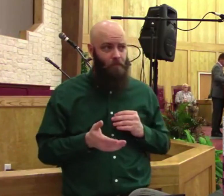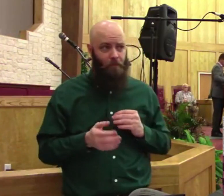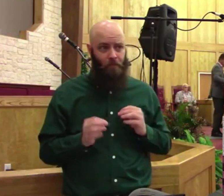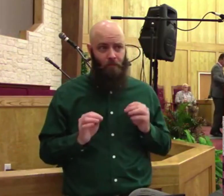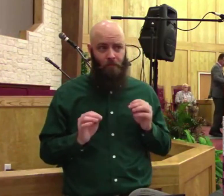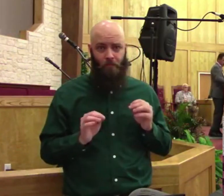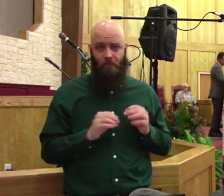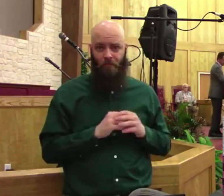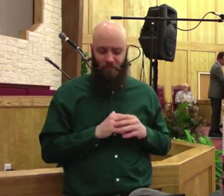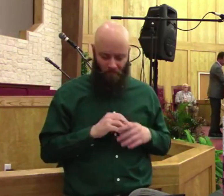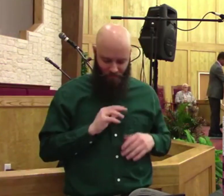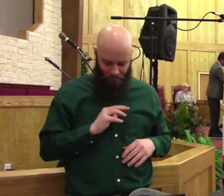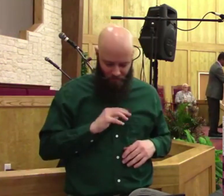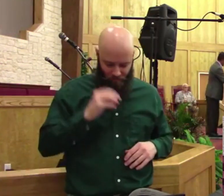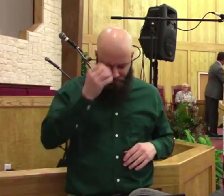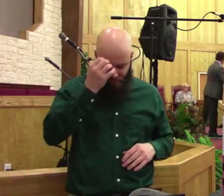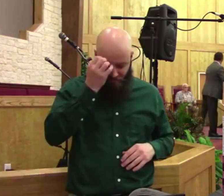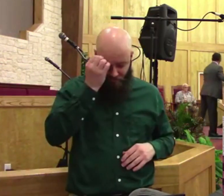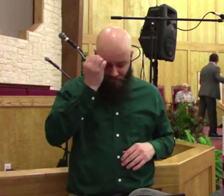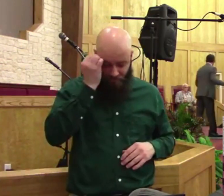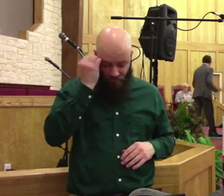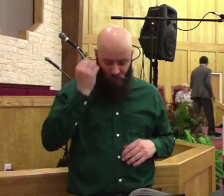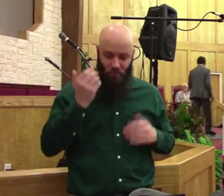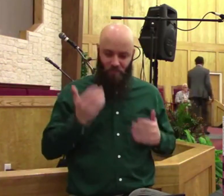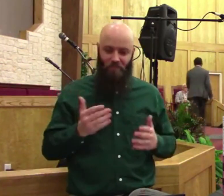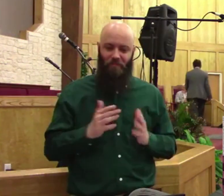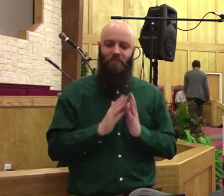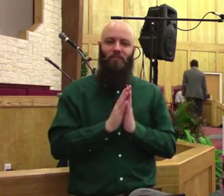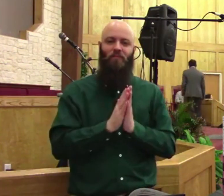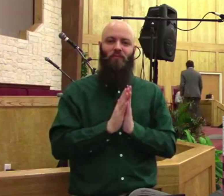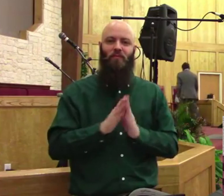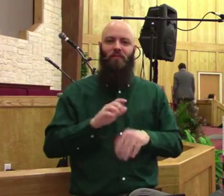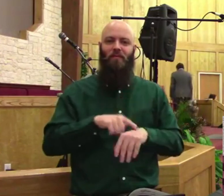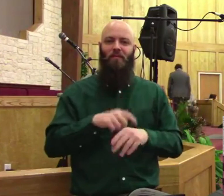Okay, I'll sit down. And